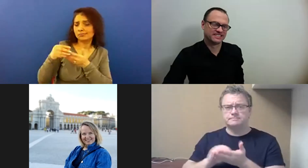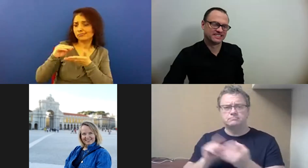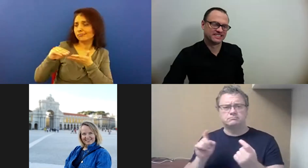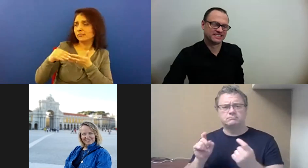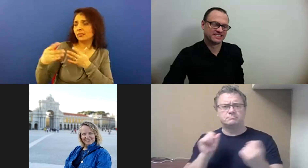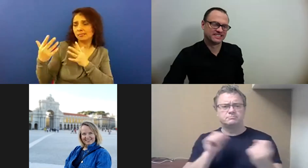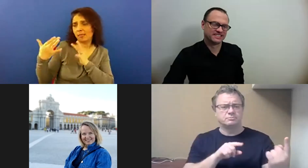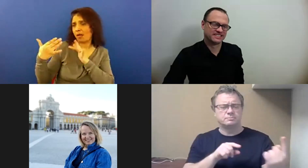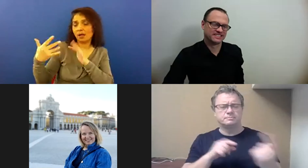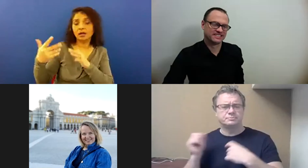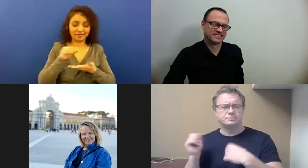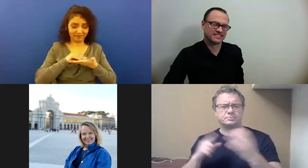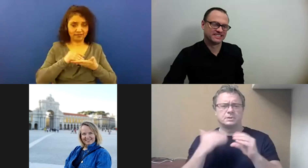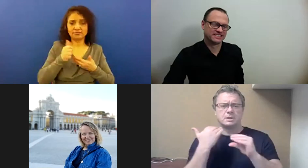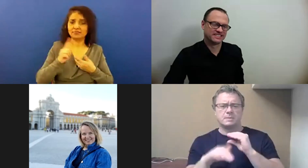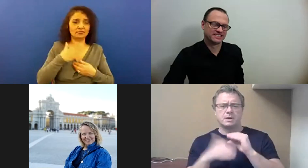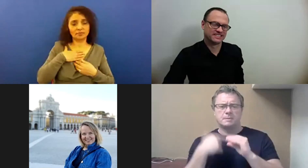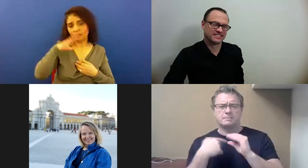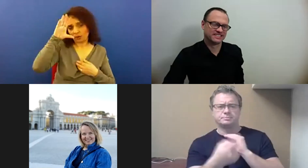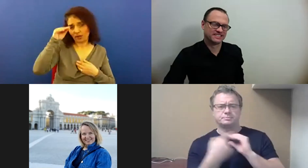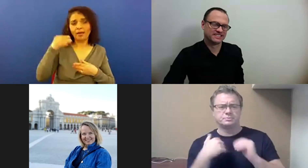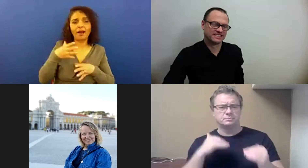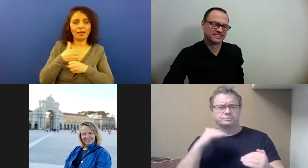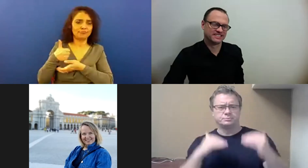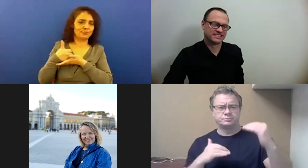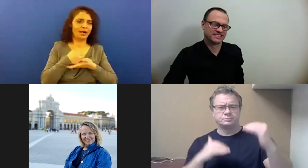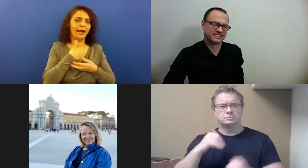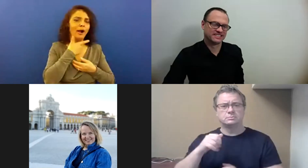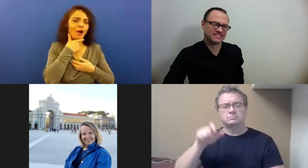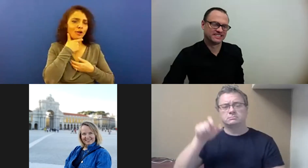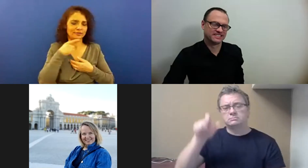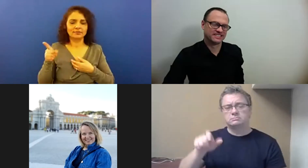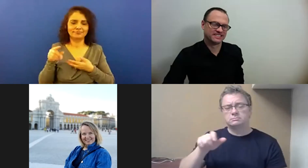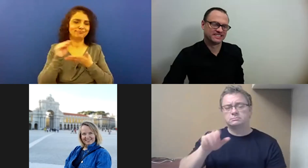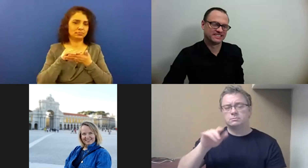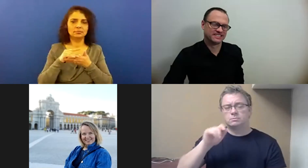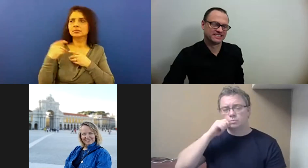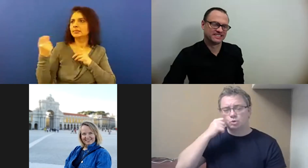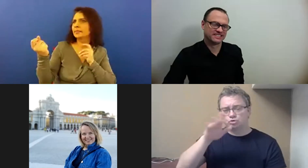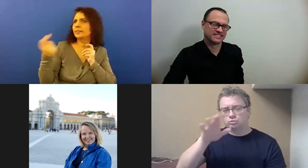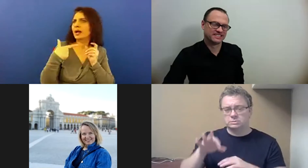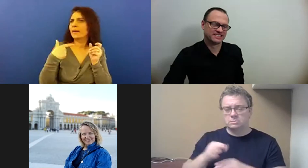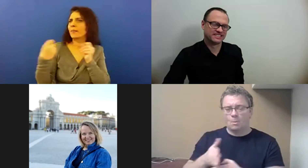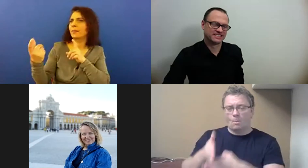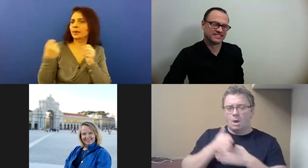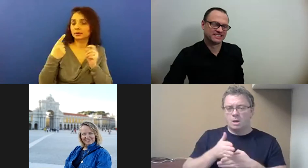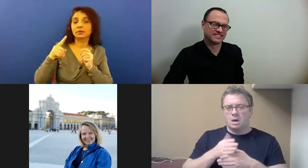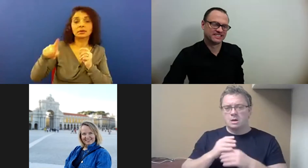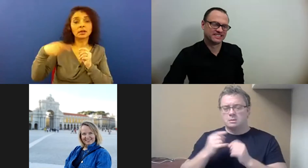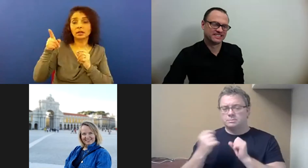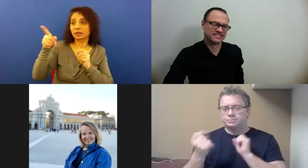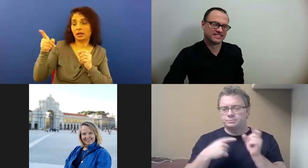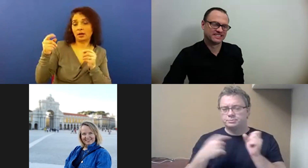who allowed me to finally attend a Roma European conference. I